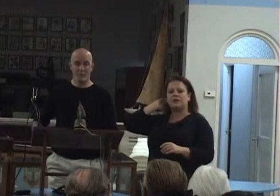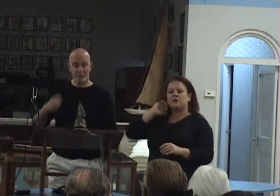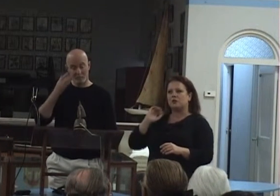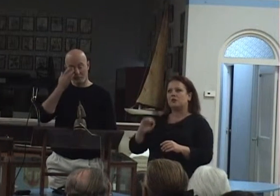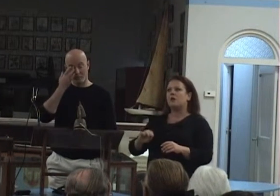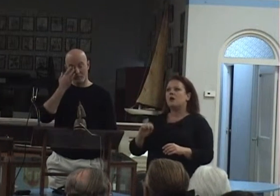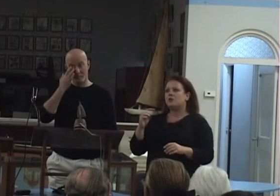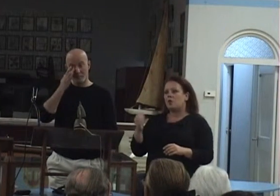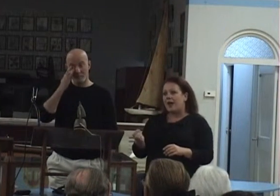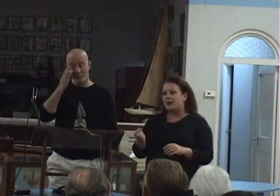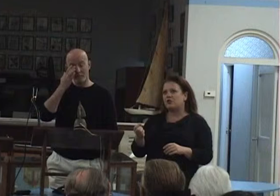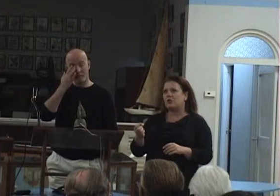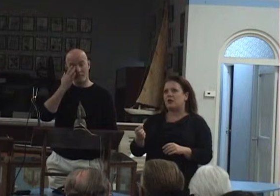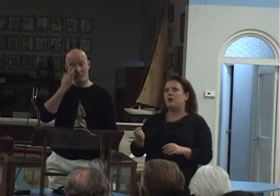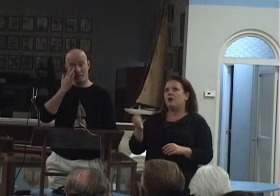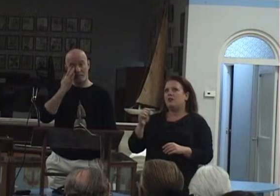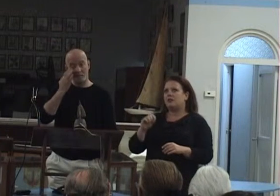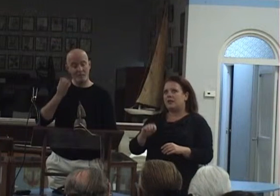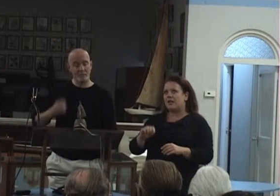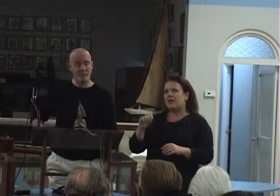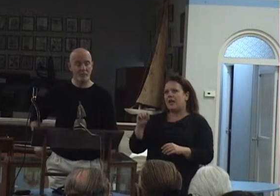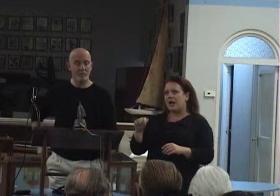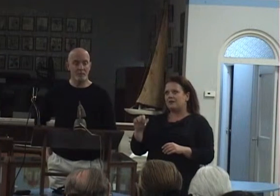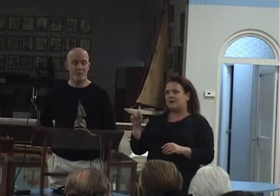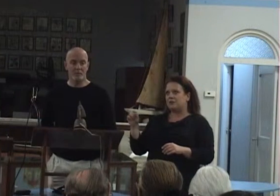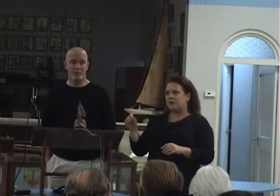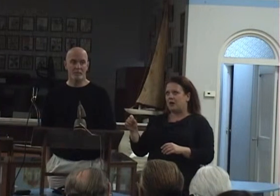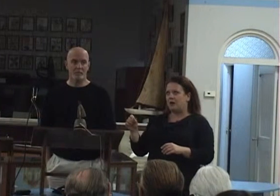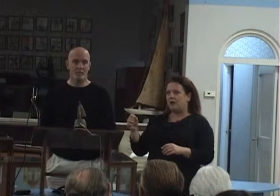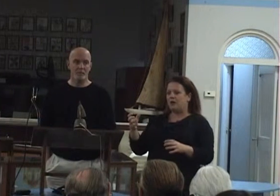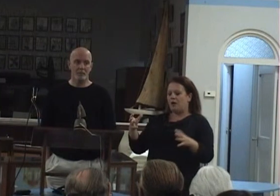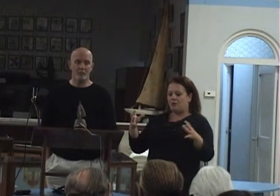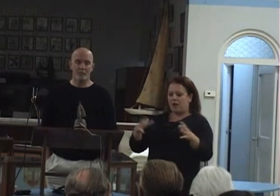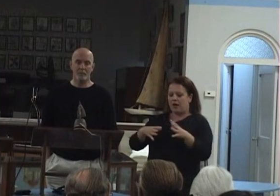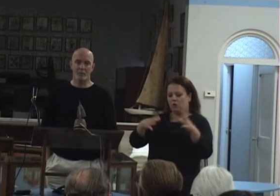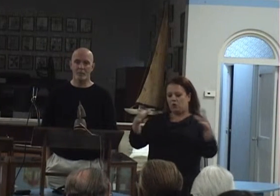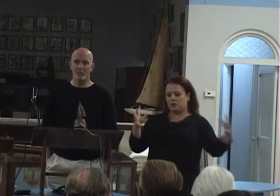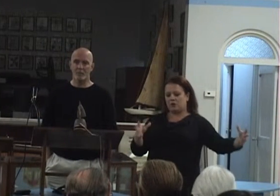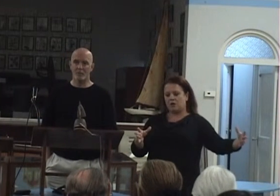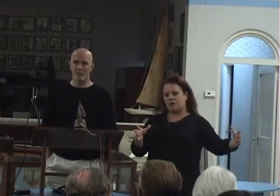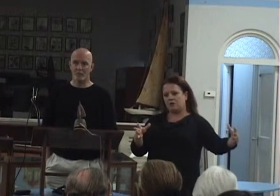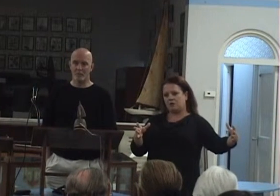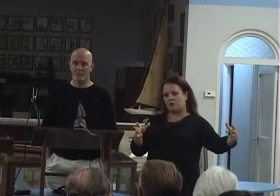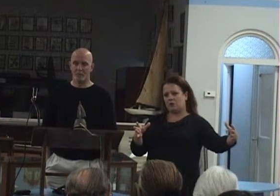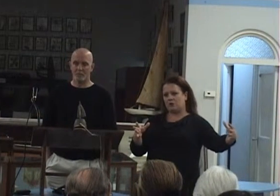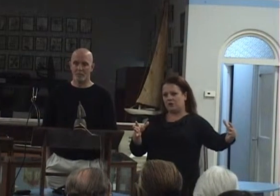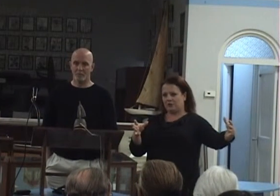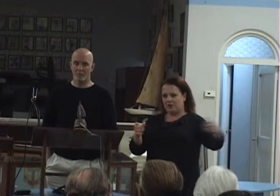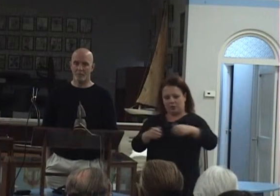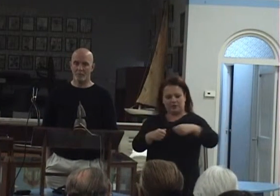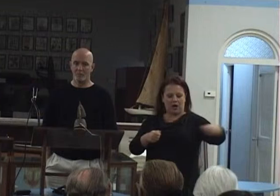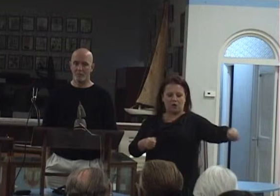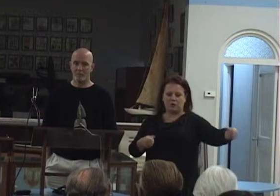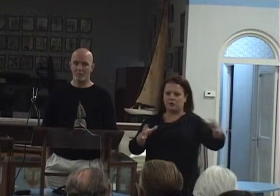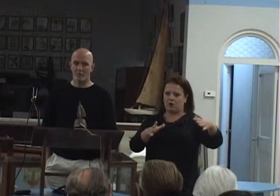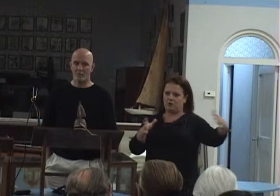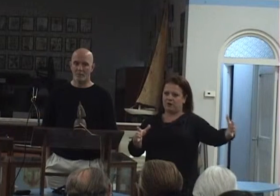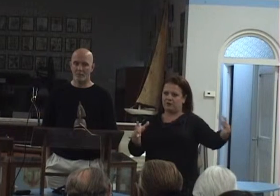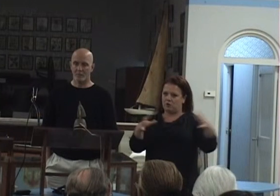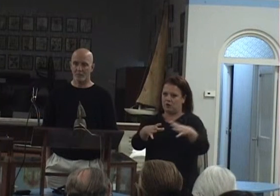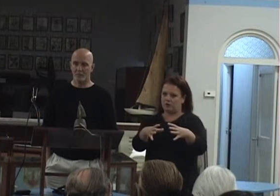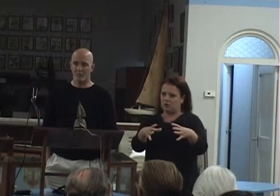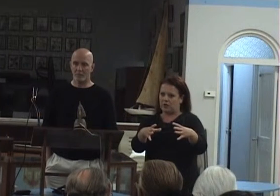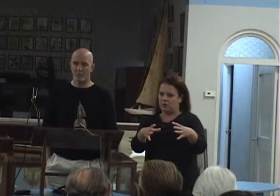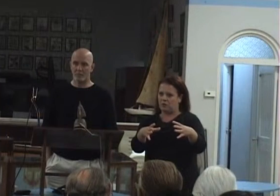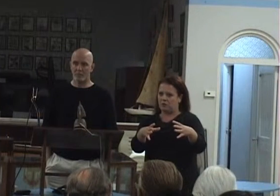their plantations. So actually, the dating has to be done by horizontal associations. In other words, how close